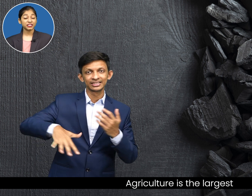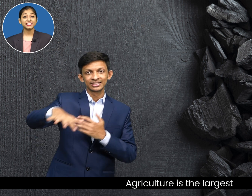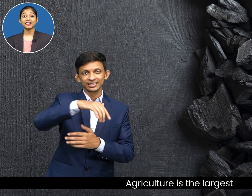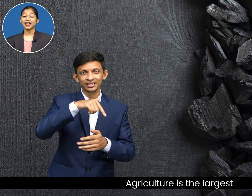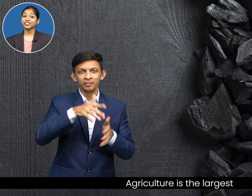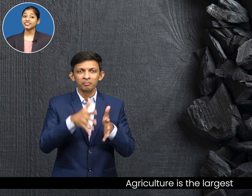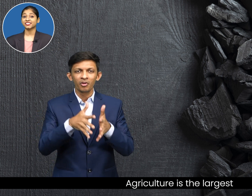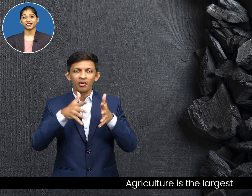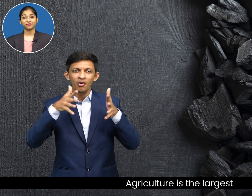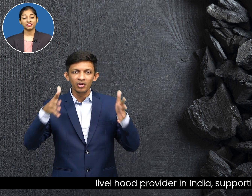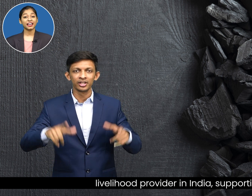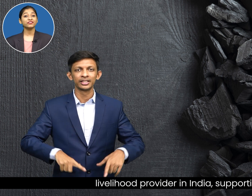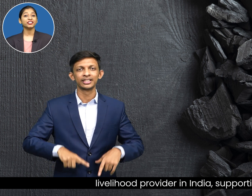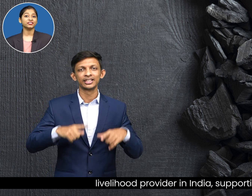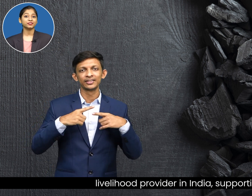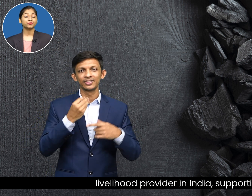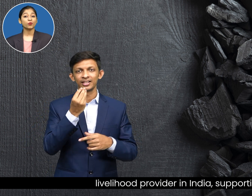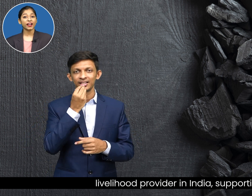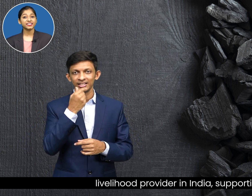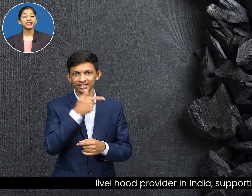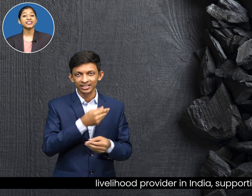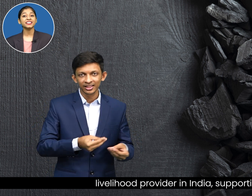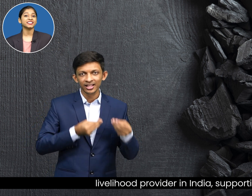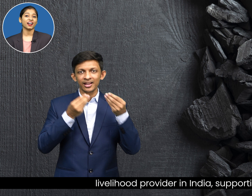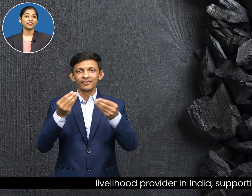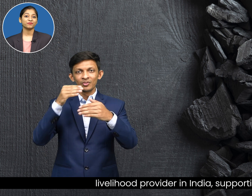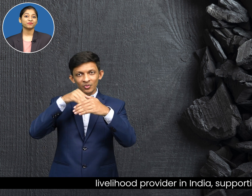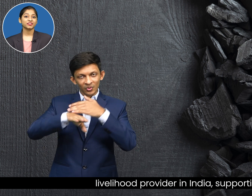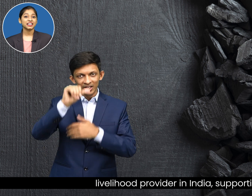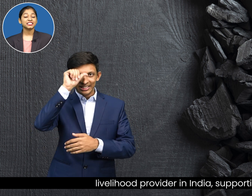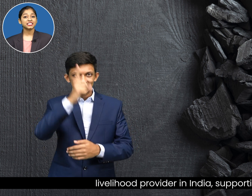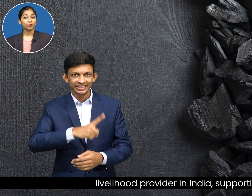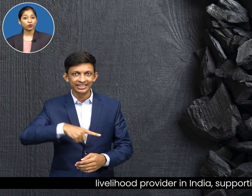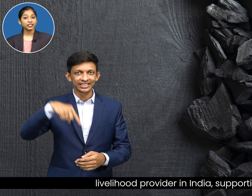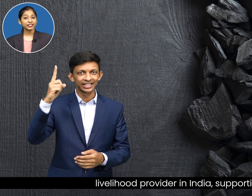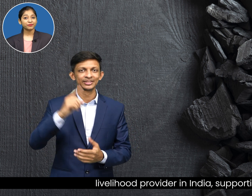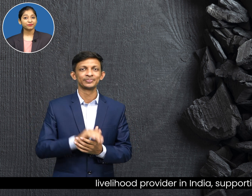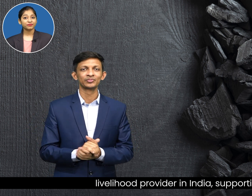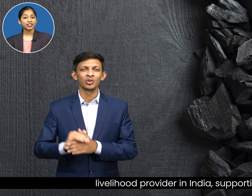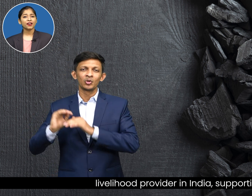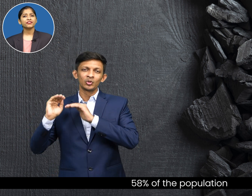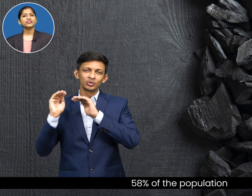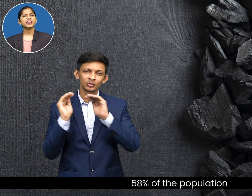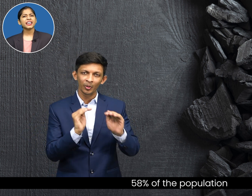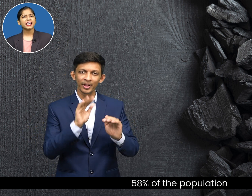Agriculture is the largest livelihood provider in India, supporting